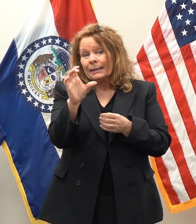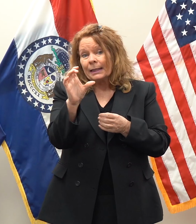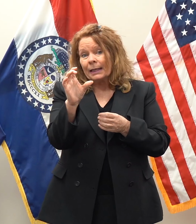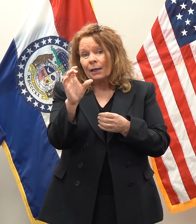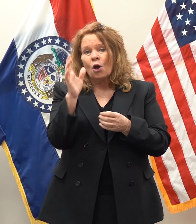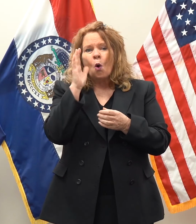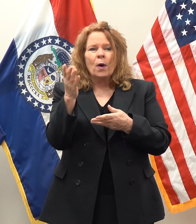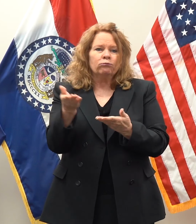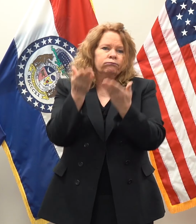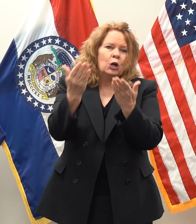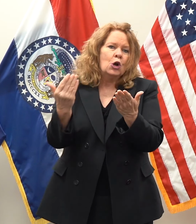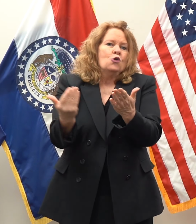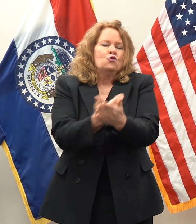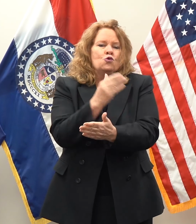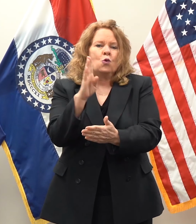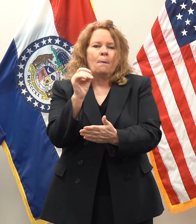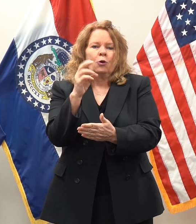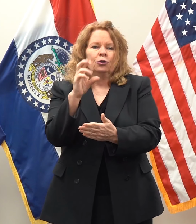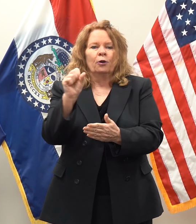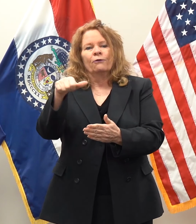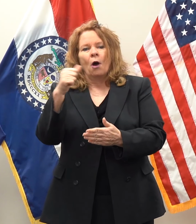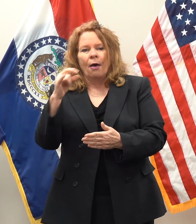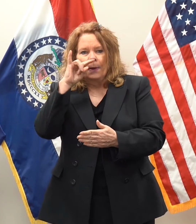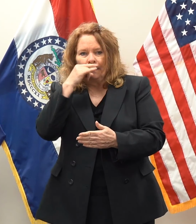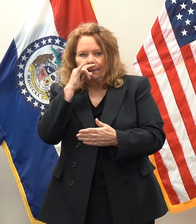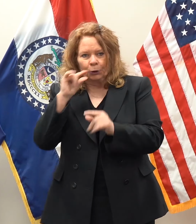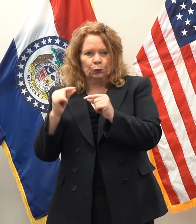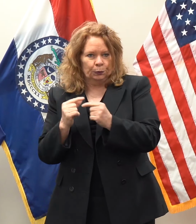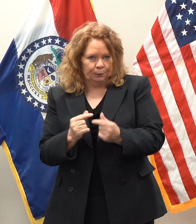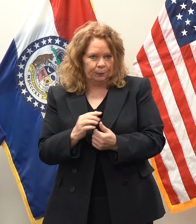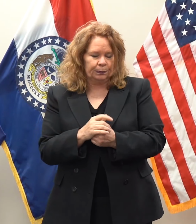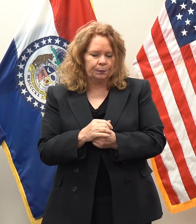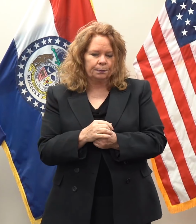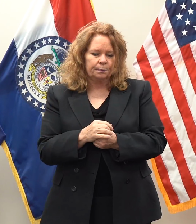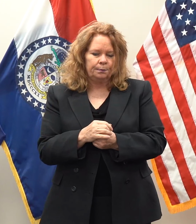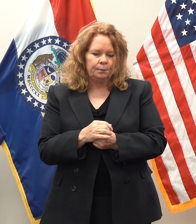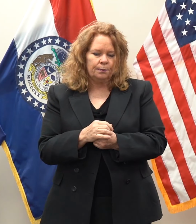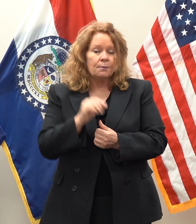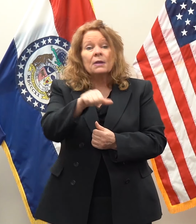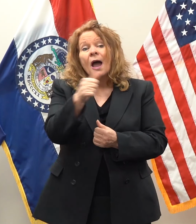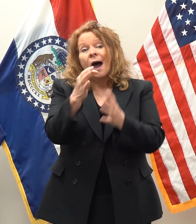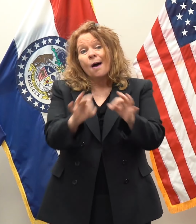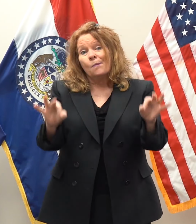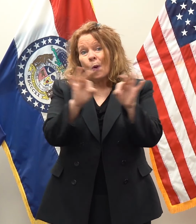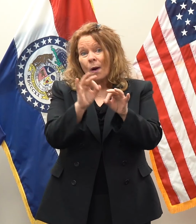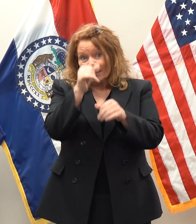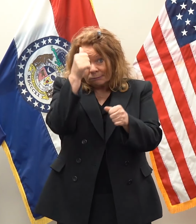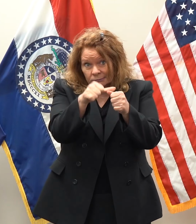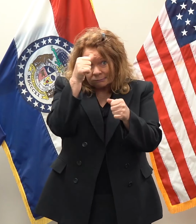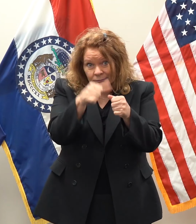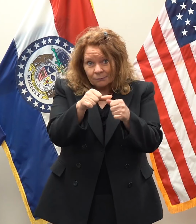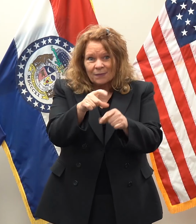recommend updated COVID-19 boosters for other pediatric groups. Another important restriction to keep in mind